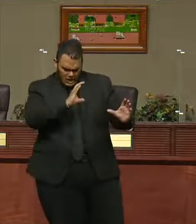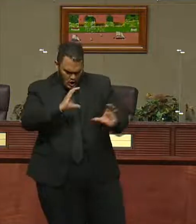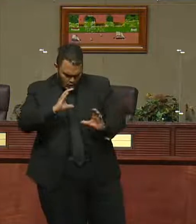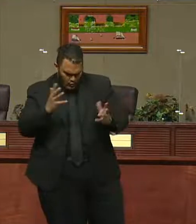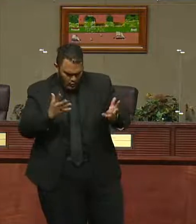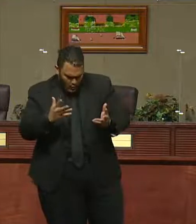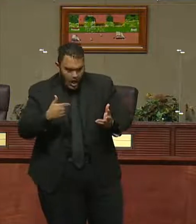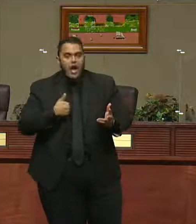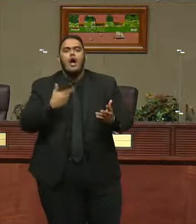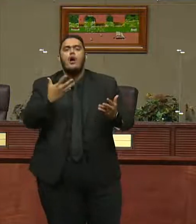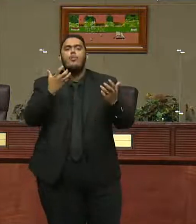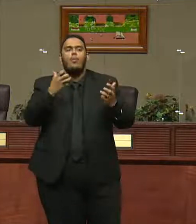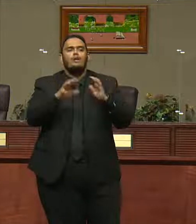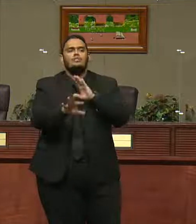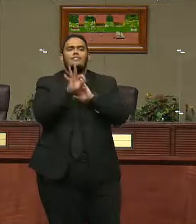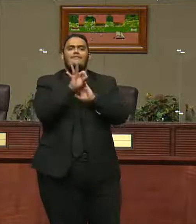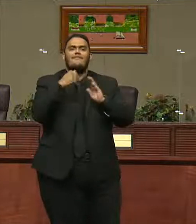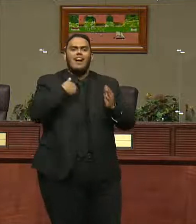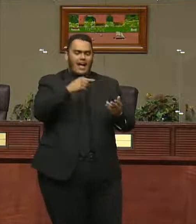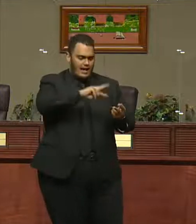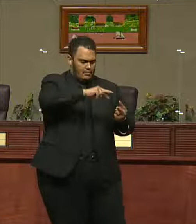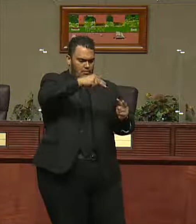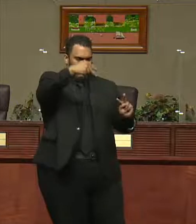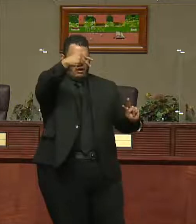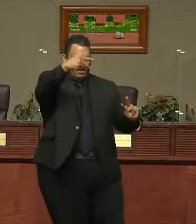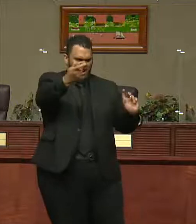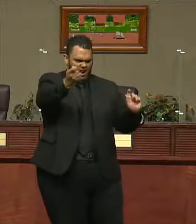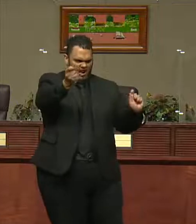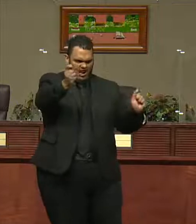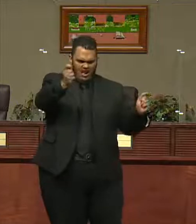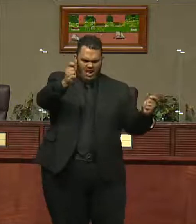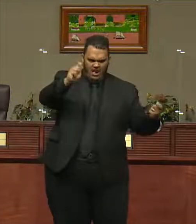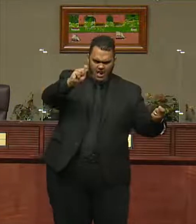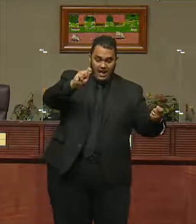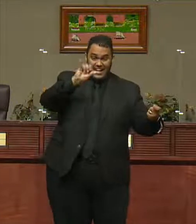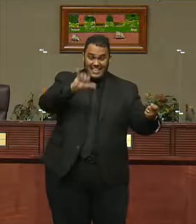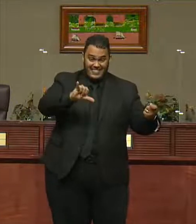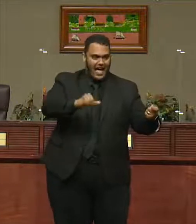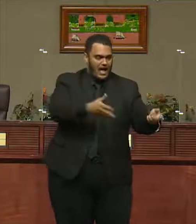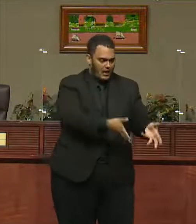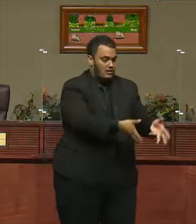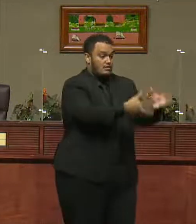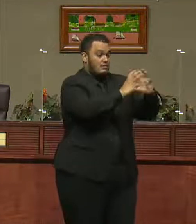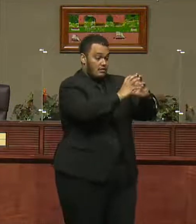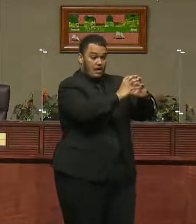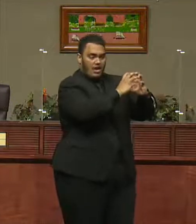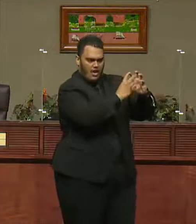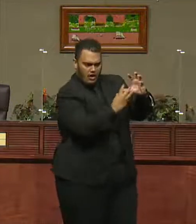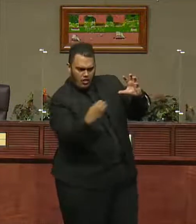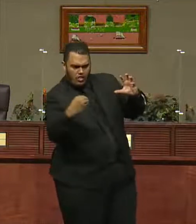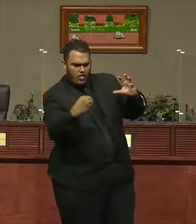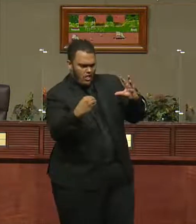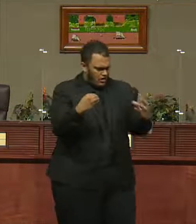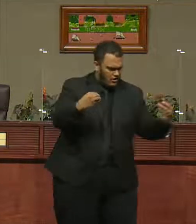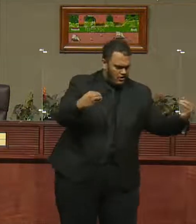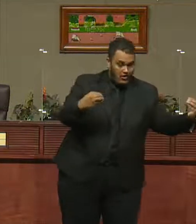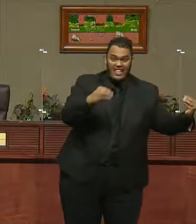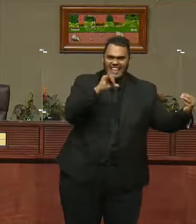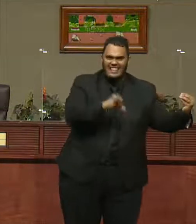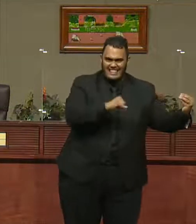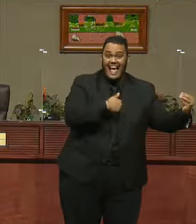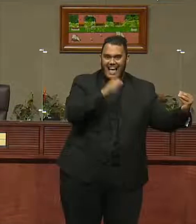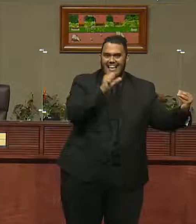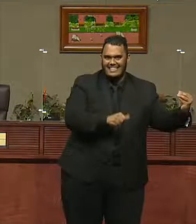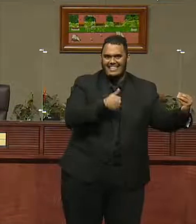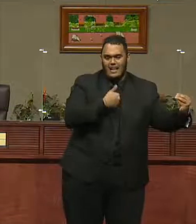might potentially alter the infectivity or the virulence or severity of the illness that might be caused by these